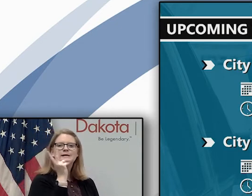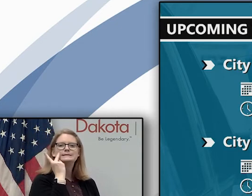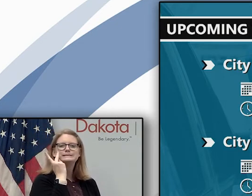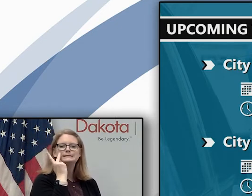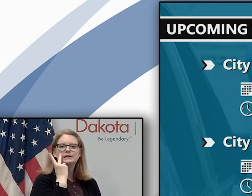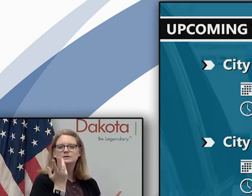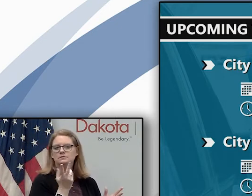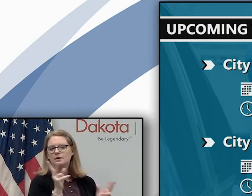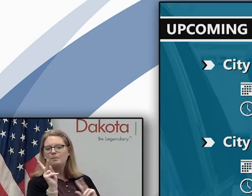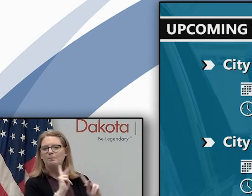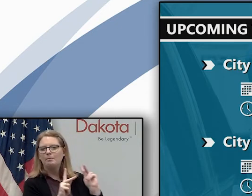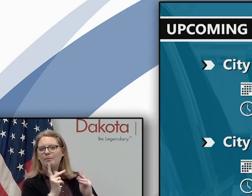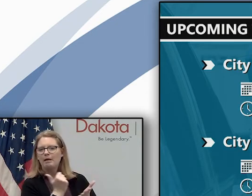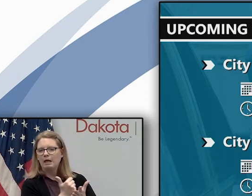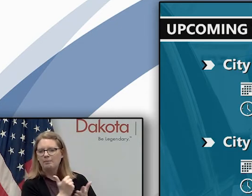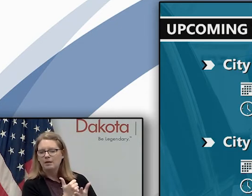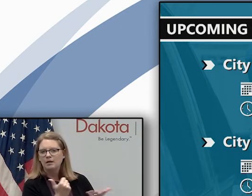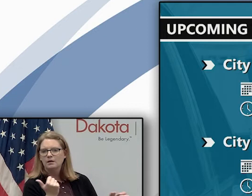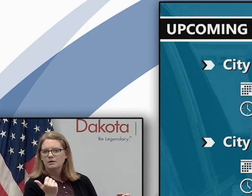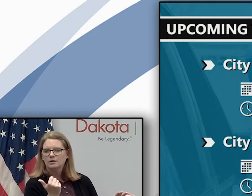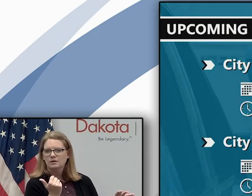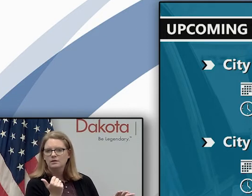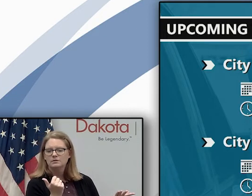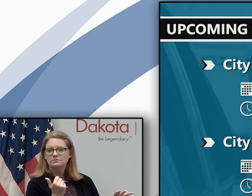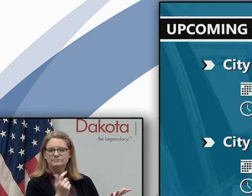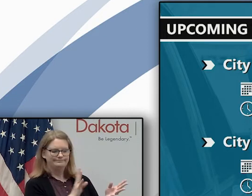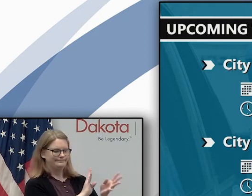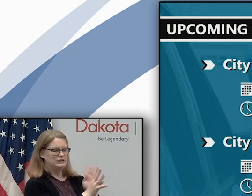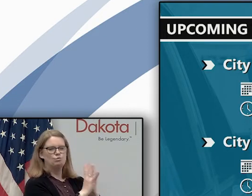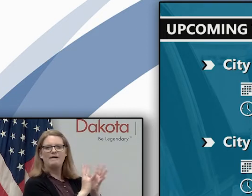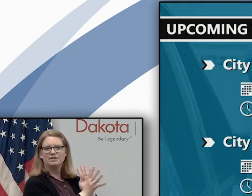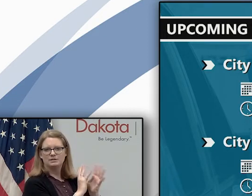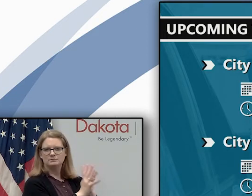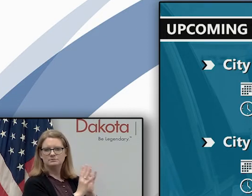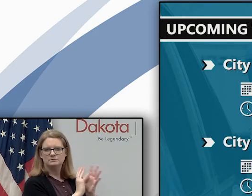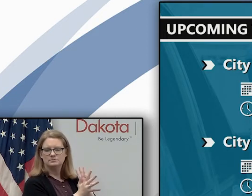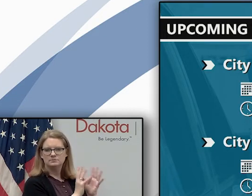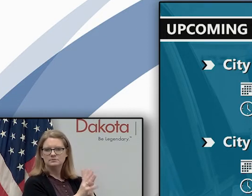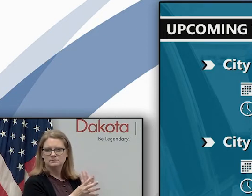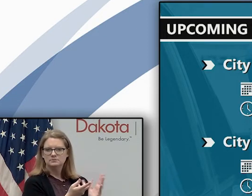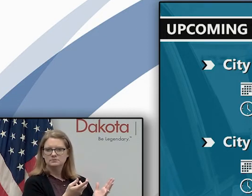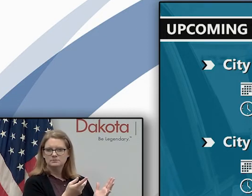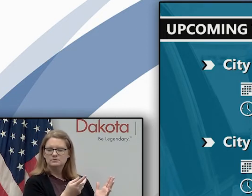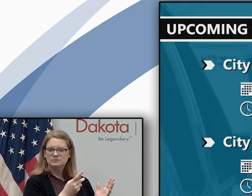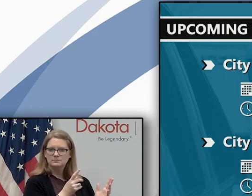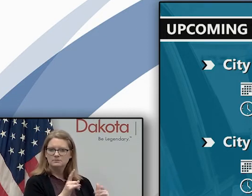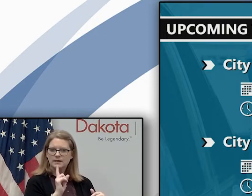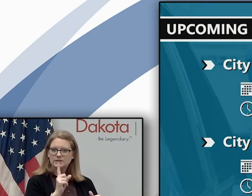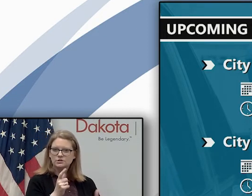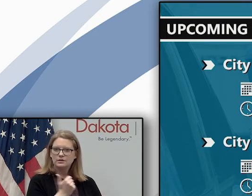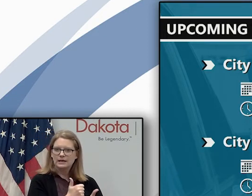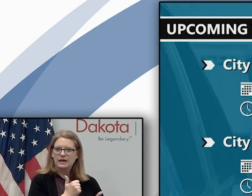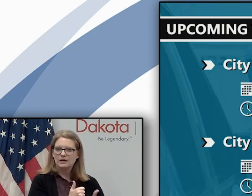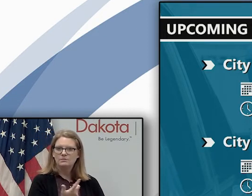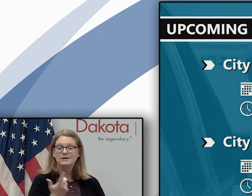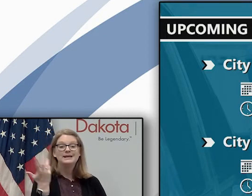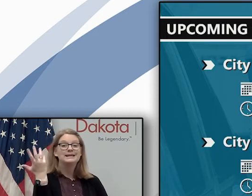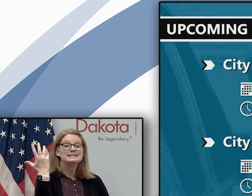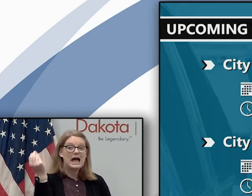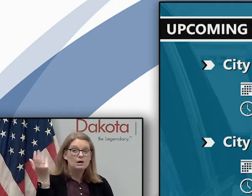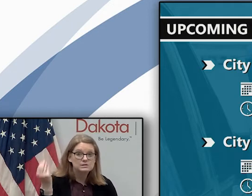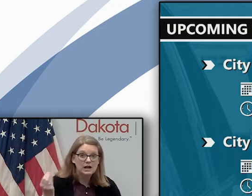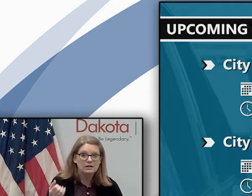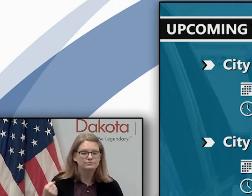will be people there helping with traffic controls tomorrow, making sure that we can help. And again, it's outdoor,